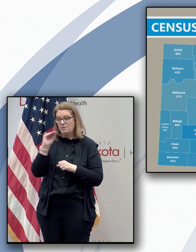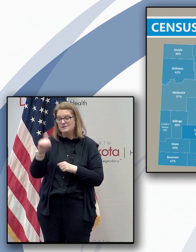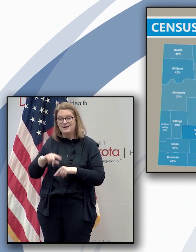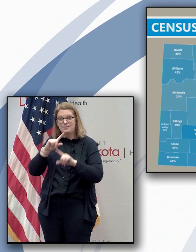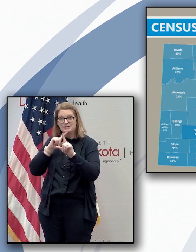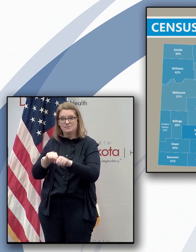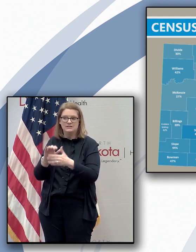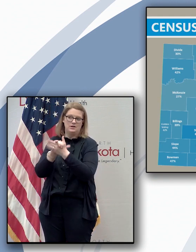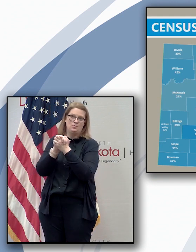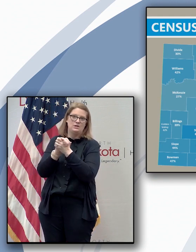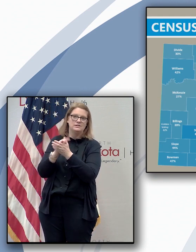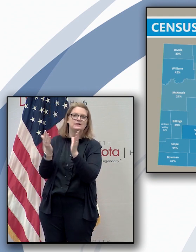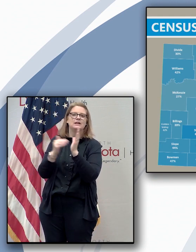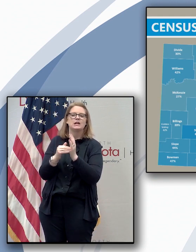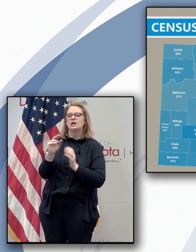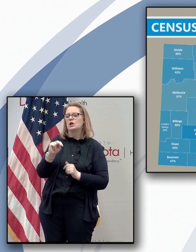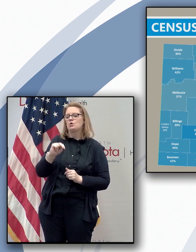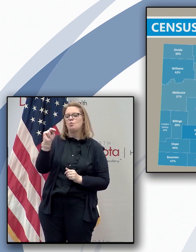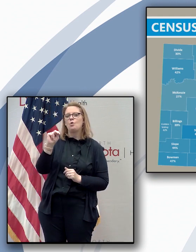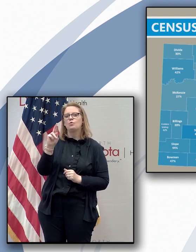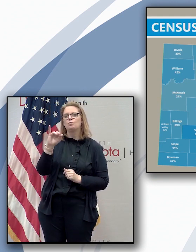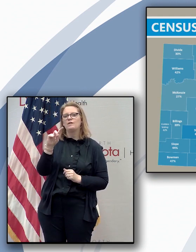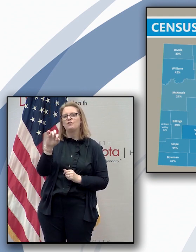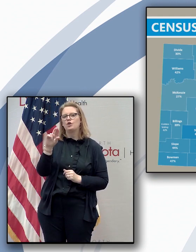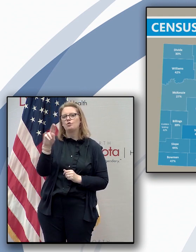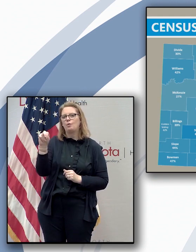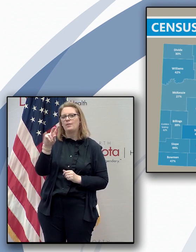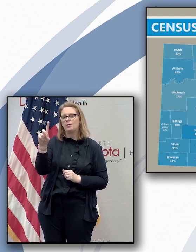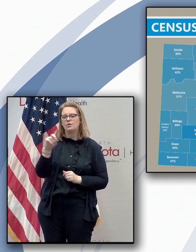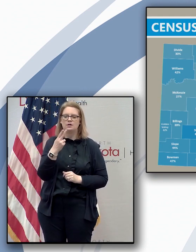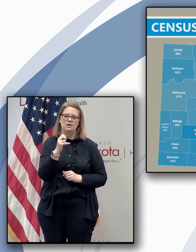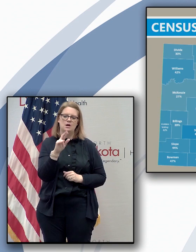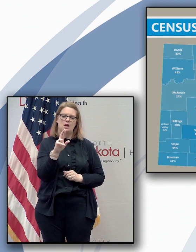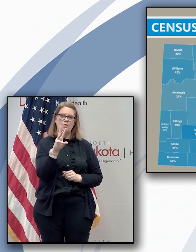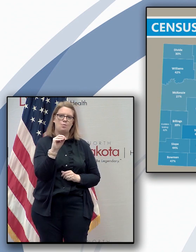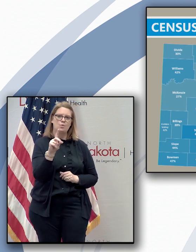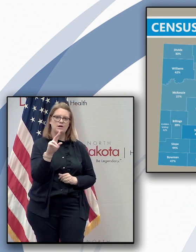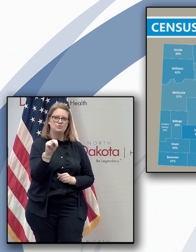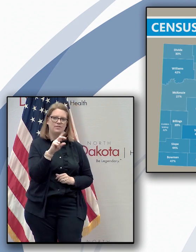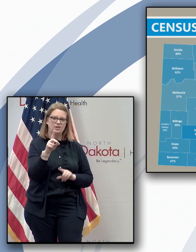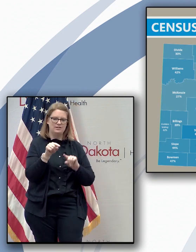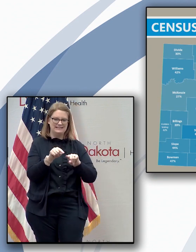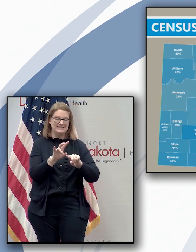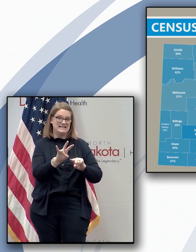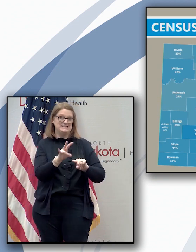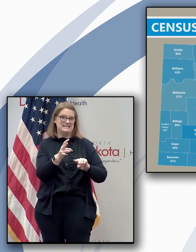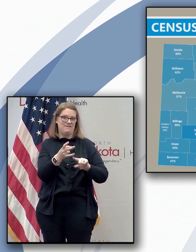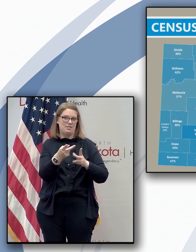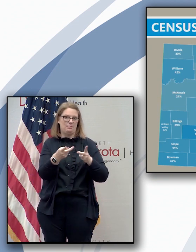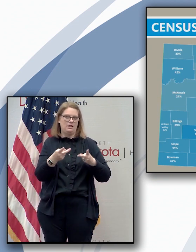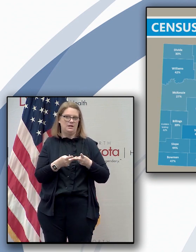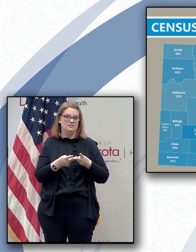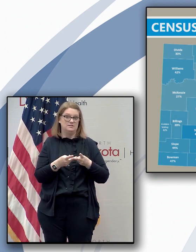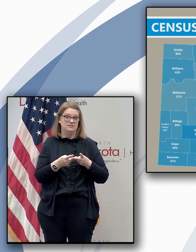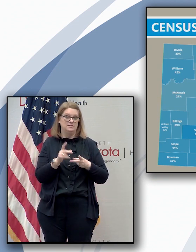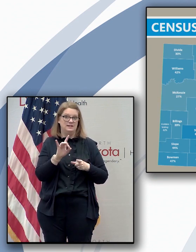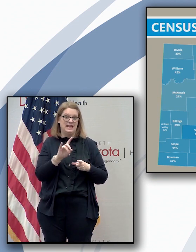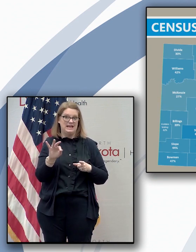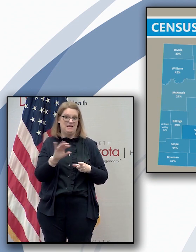response rate. Congratulations again to North River, North Dakota. Harwood, North Dakota is currently in 7th place in the nation with an